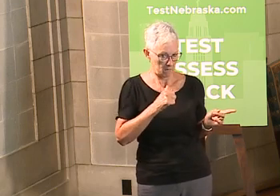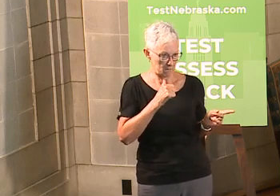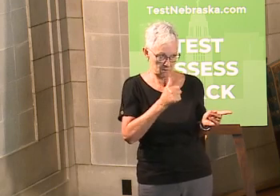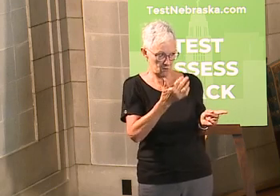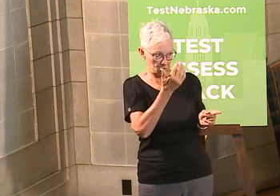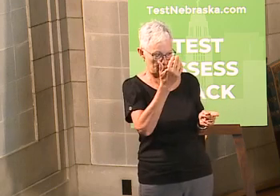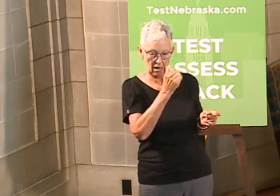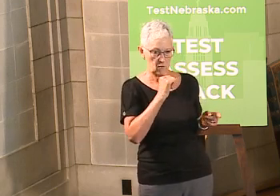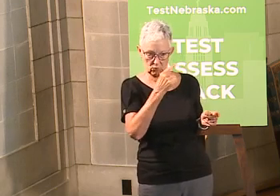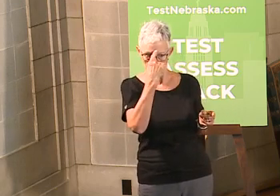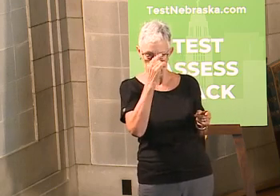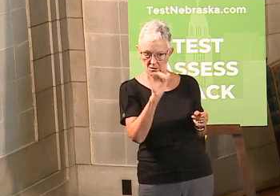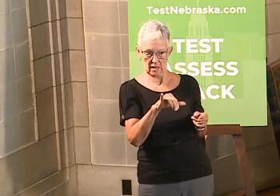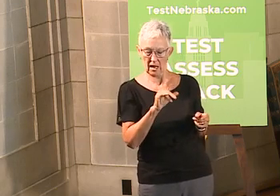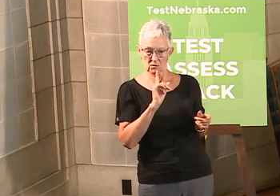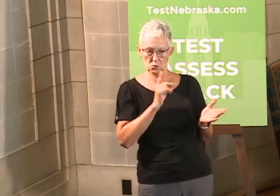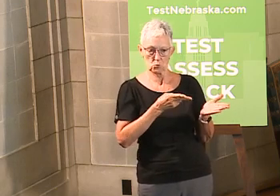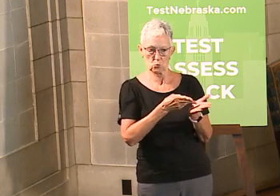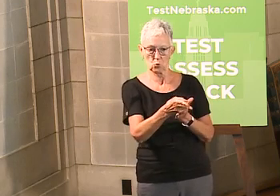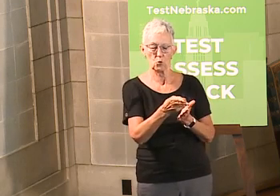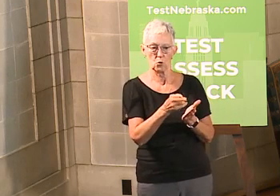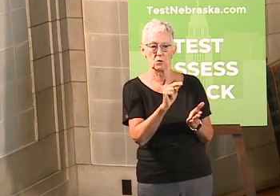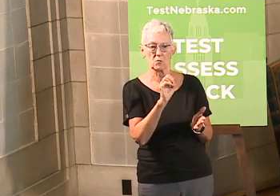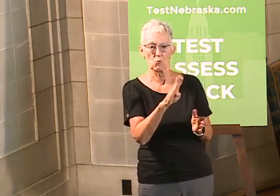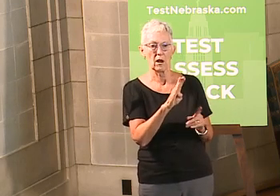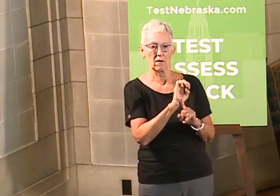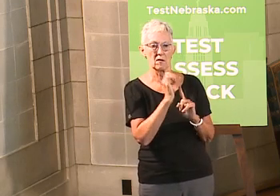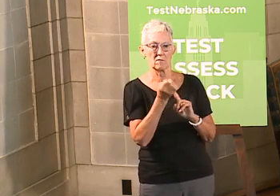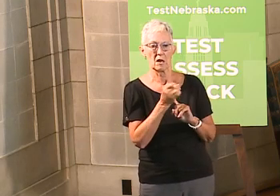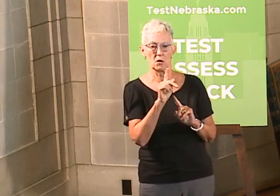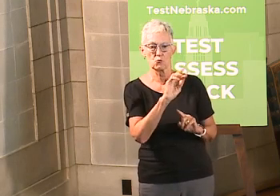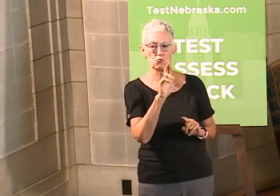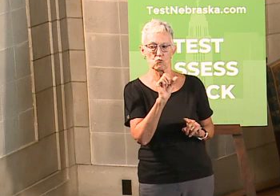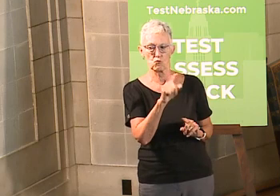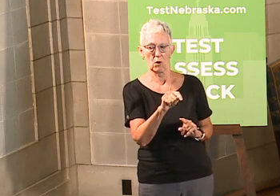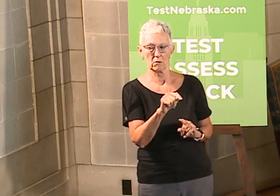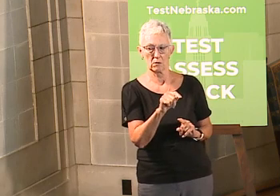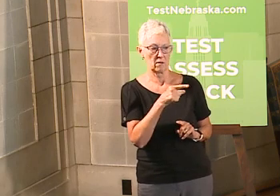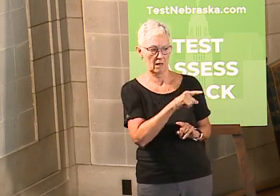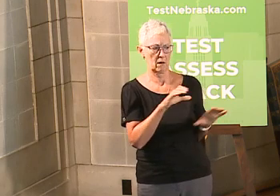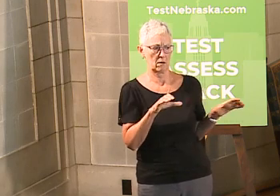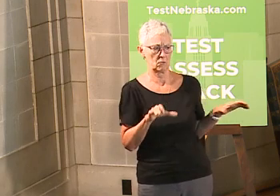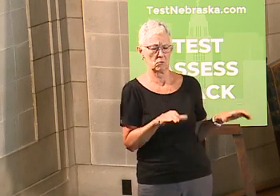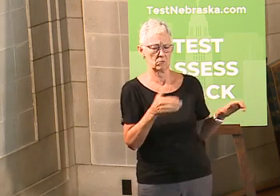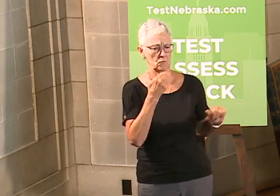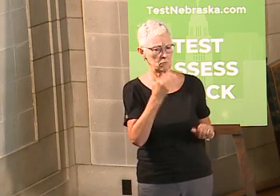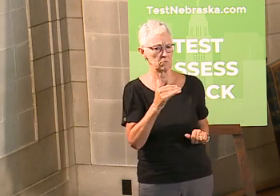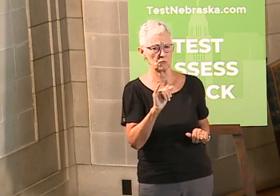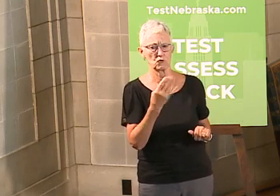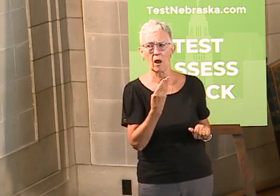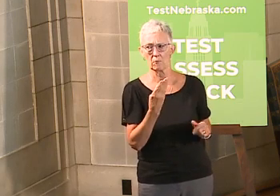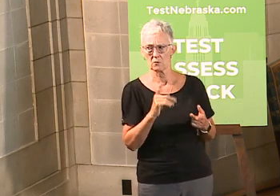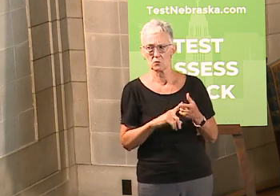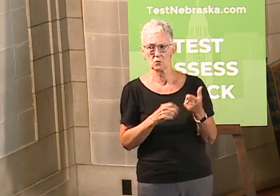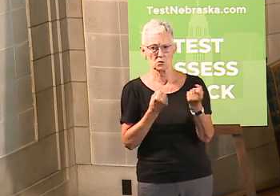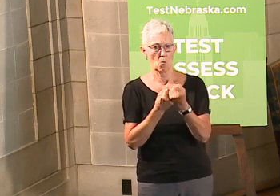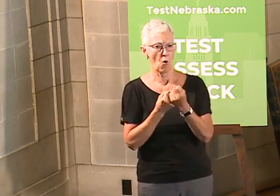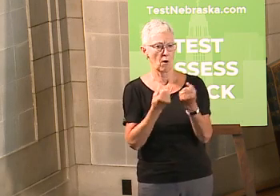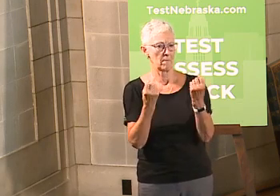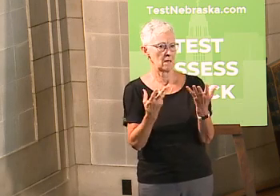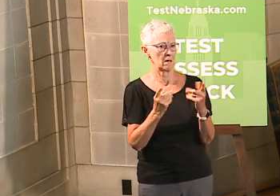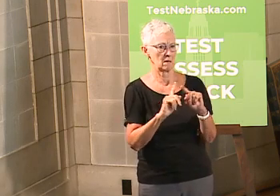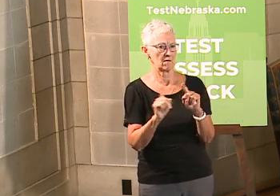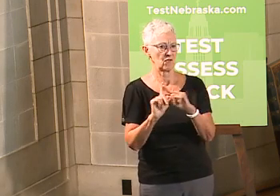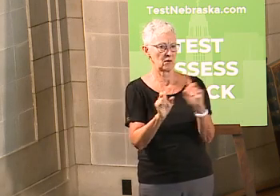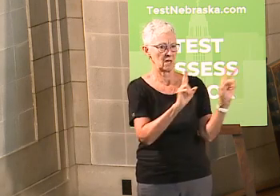you that the Nebraska Environmental Trust has done a great job in promoting a number of different issues, including ethanol,